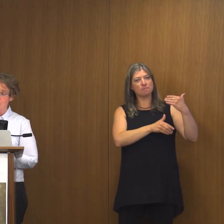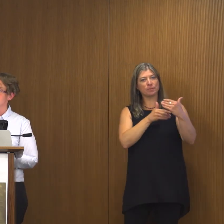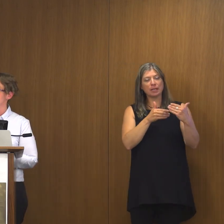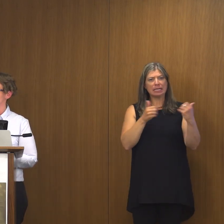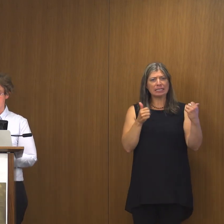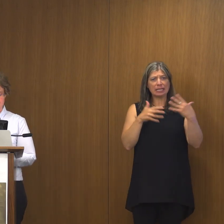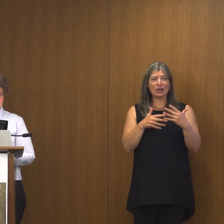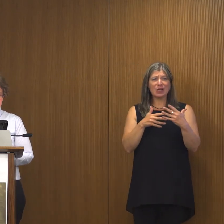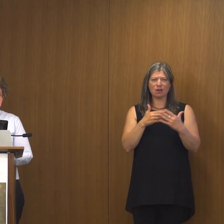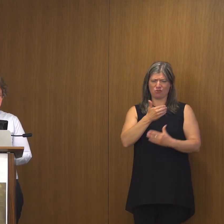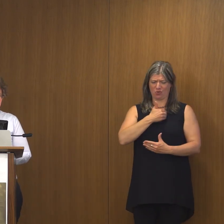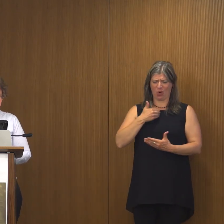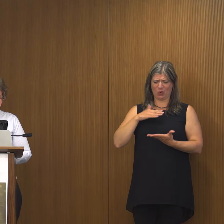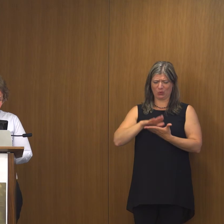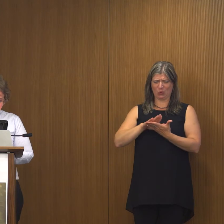scary Toronto school system